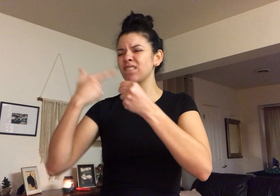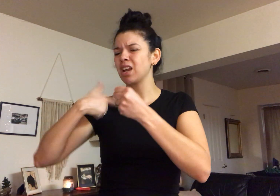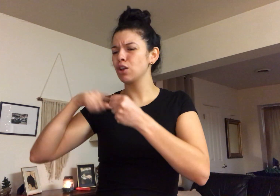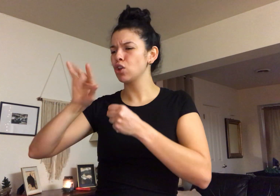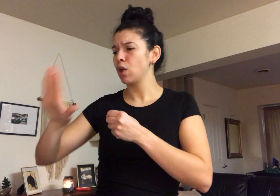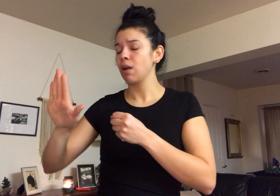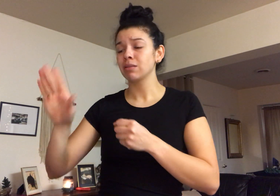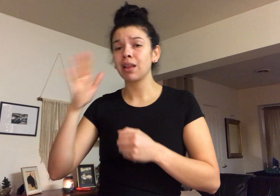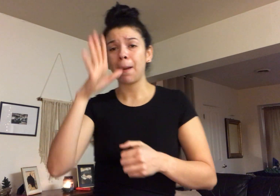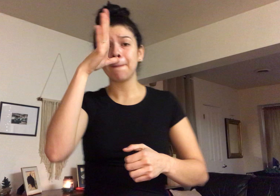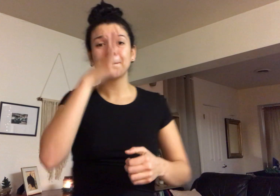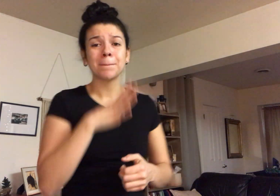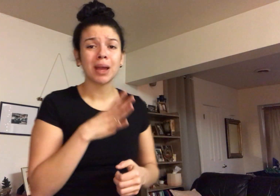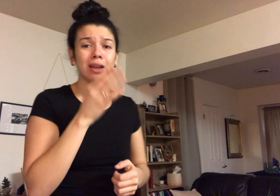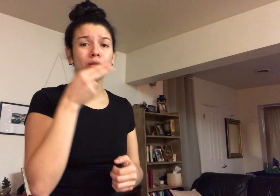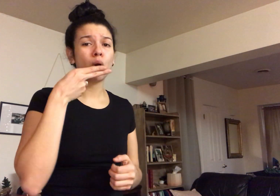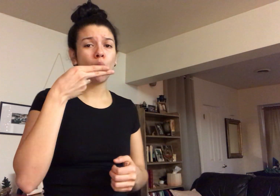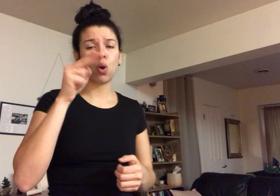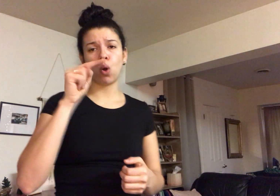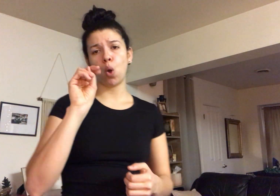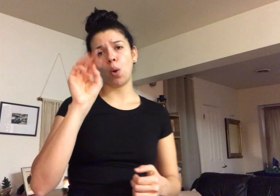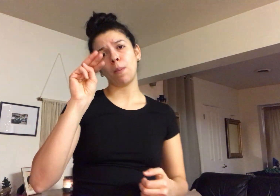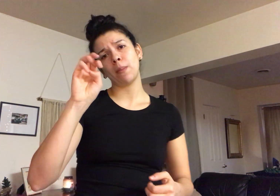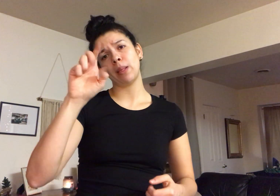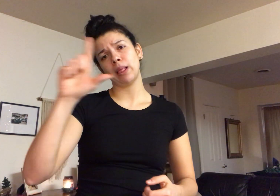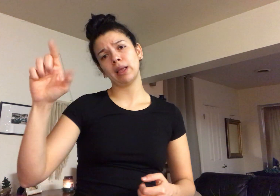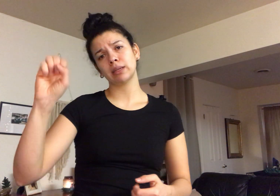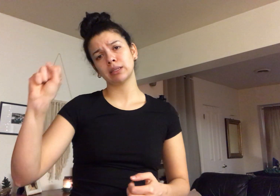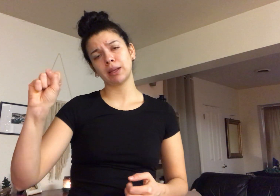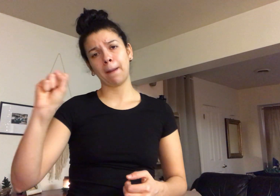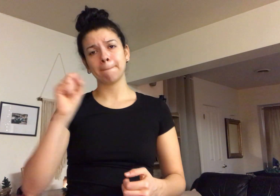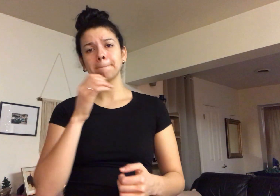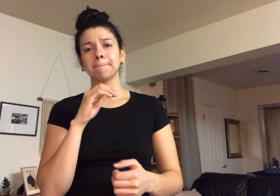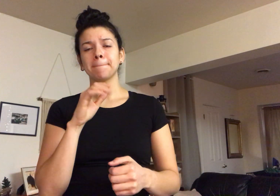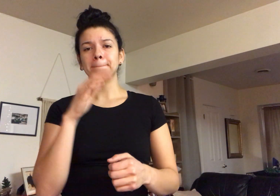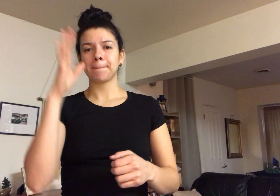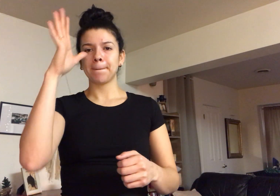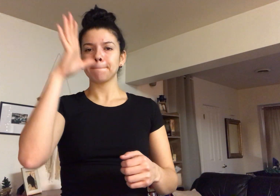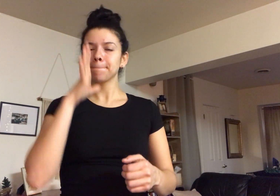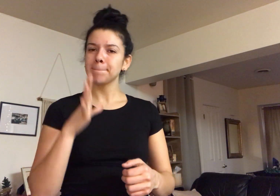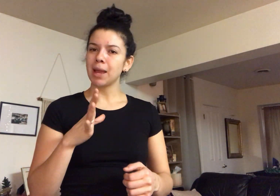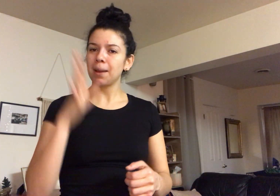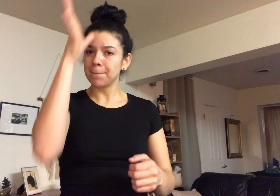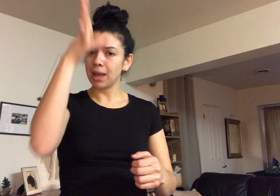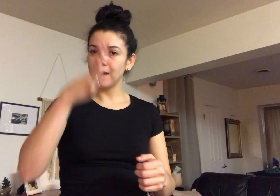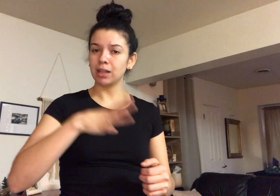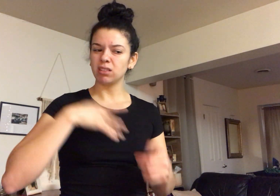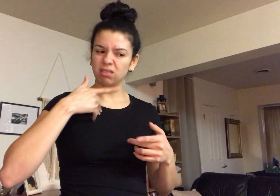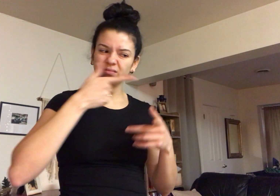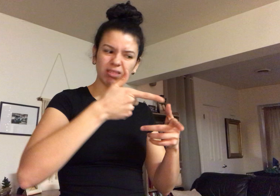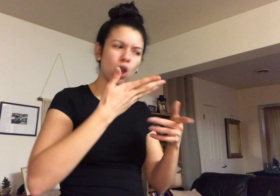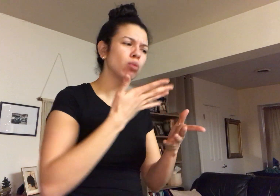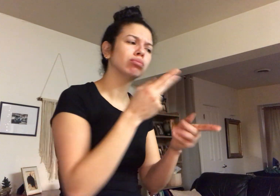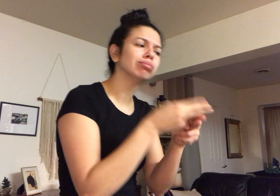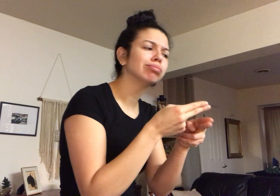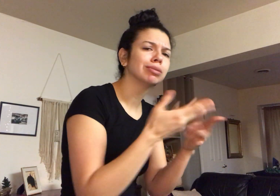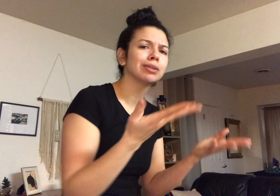homeless man what his name is and how his day was, because sometimes all people want to be is human. I will tell that woman that my students can talk